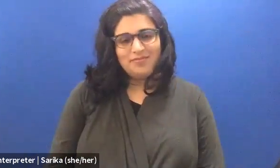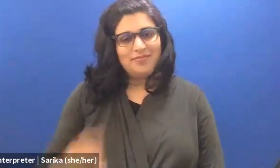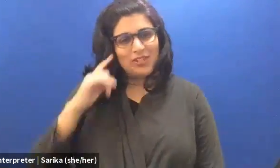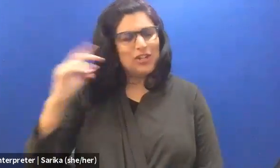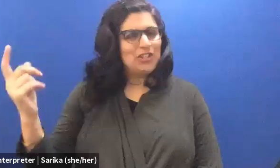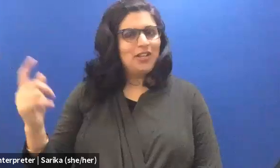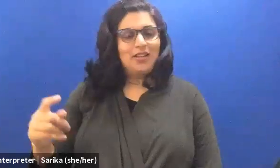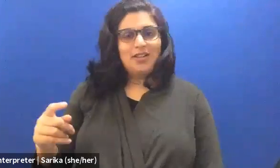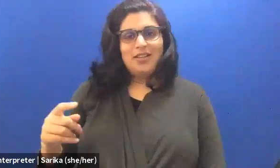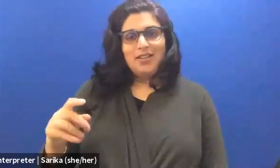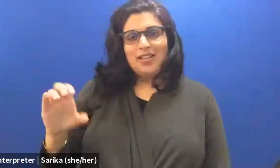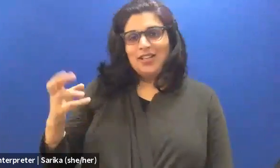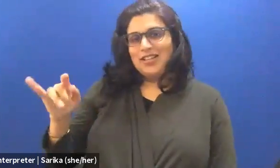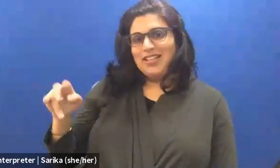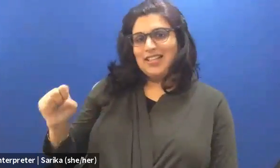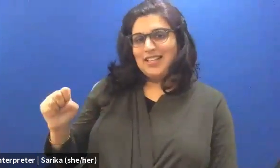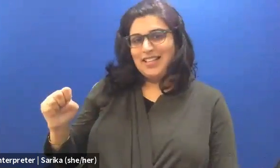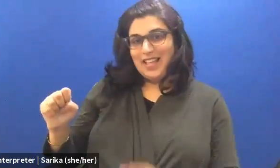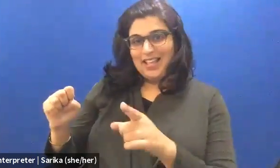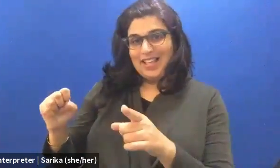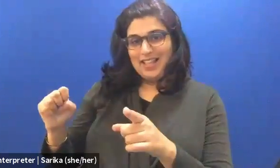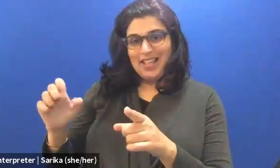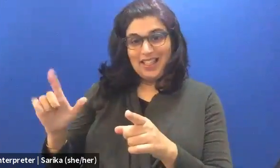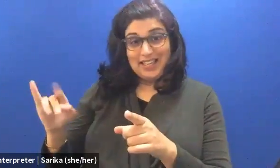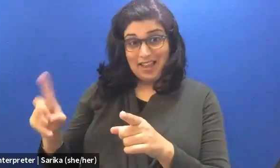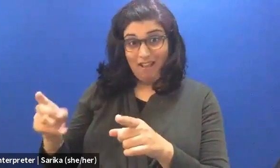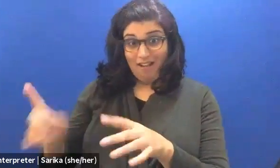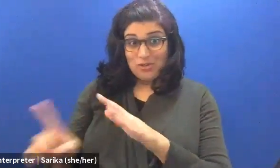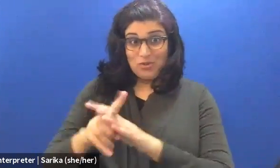Linda, did you jump on to add some thoughts?